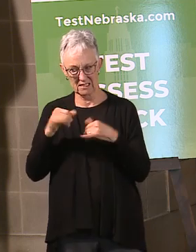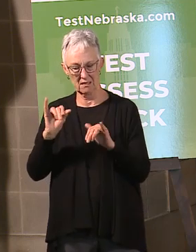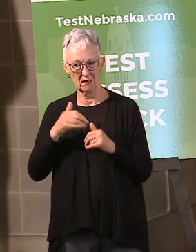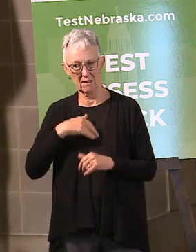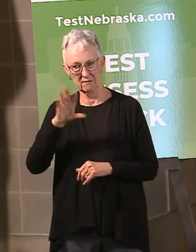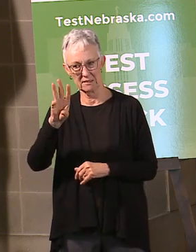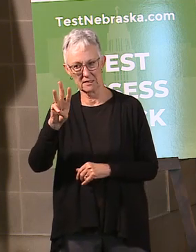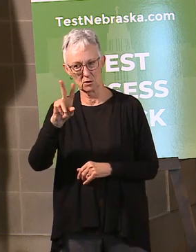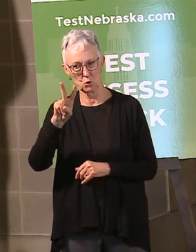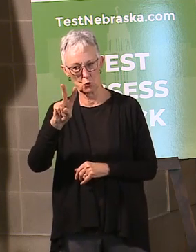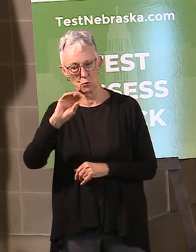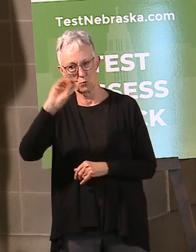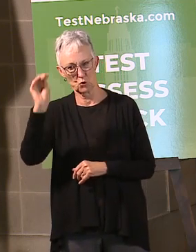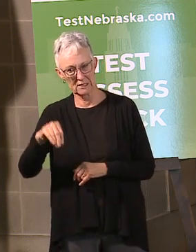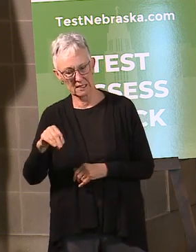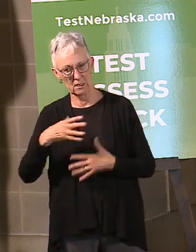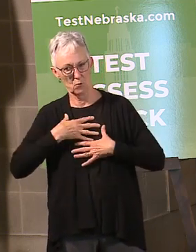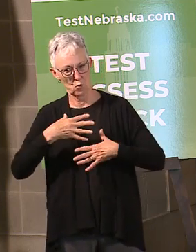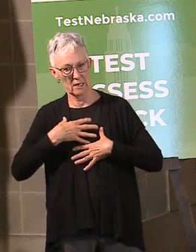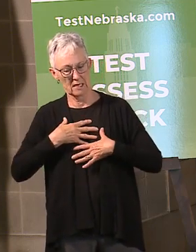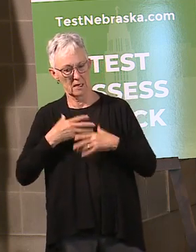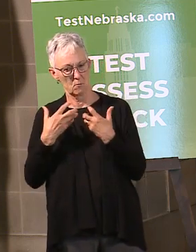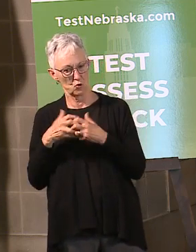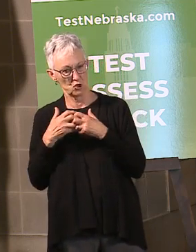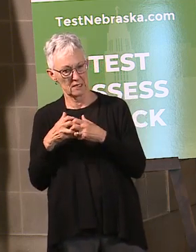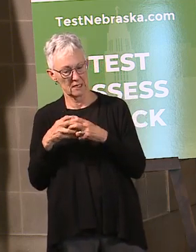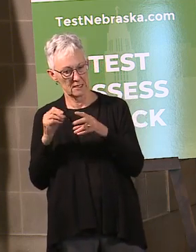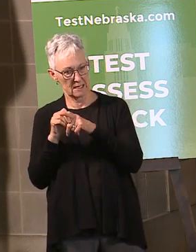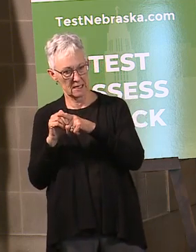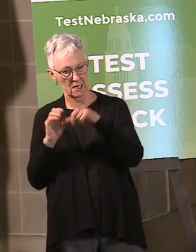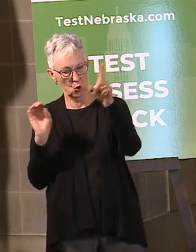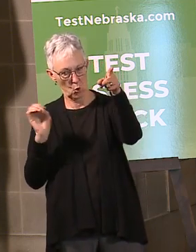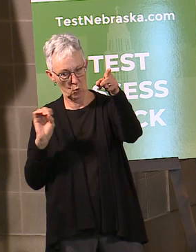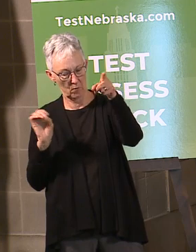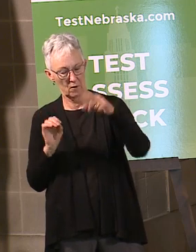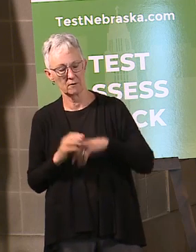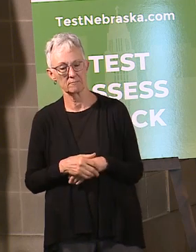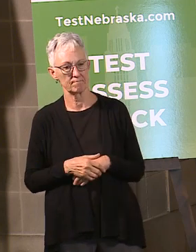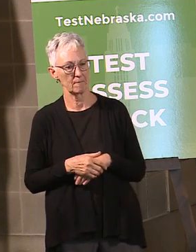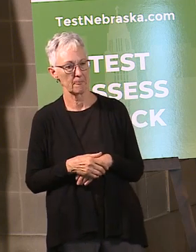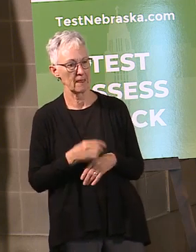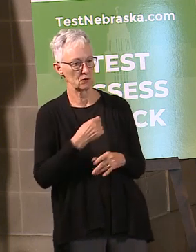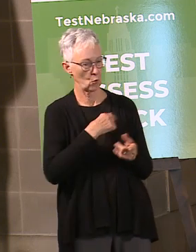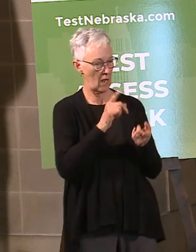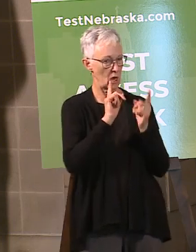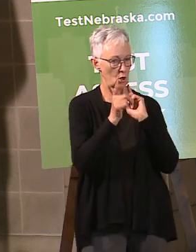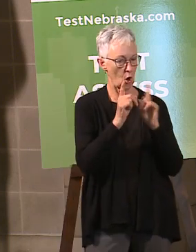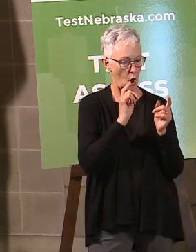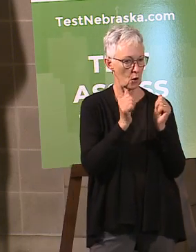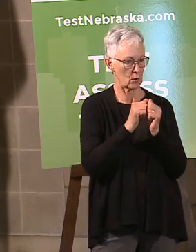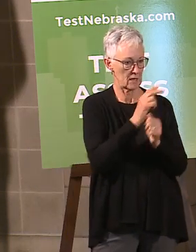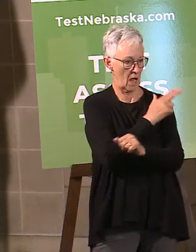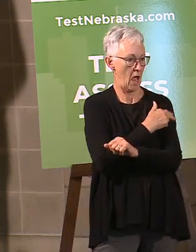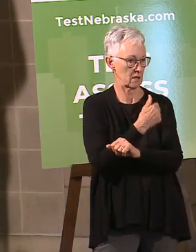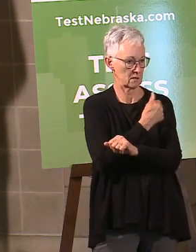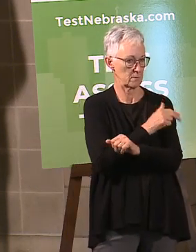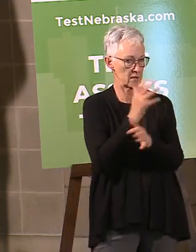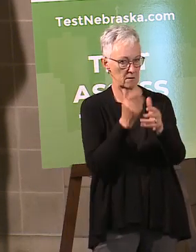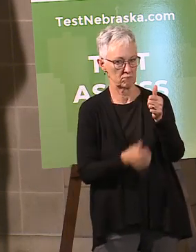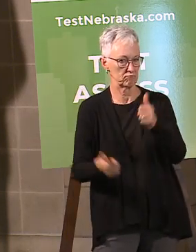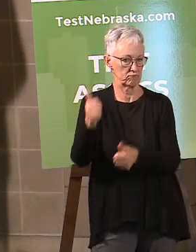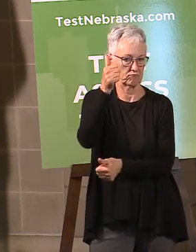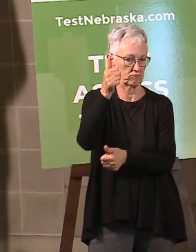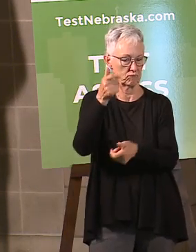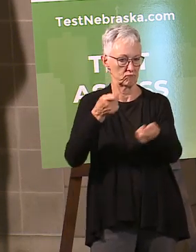Douglas County. When talking with the CMOs, and I talk to all the CMOs almost every day now, especially in Douglas County now that that's a